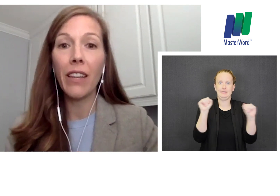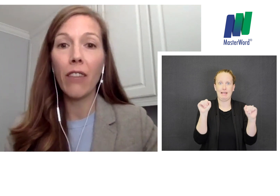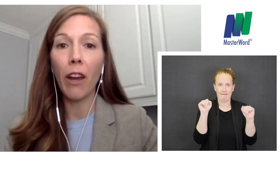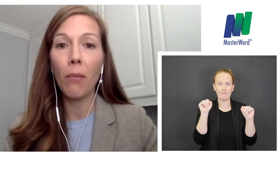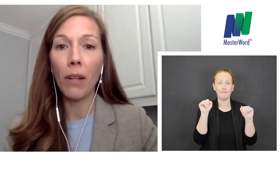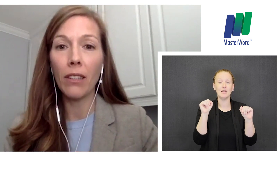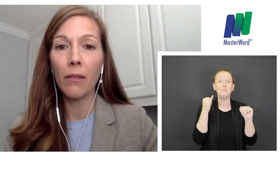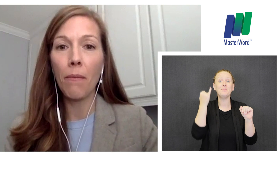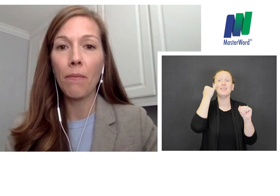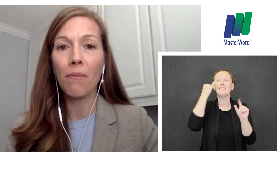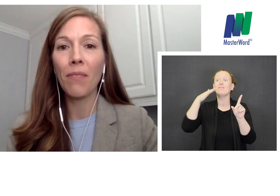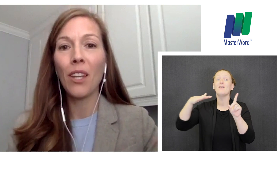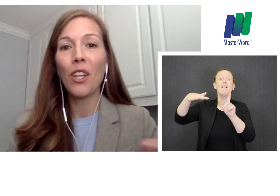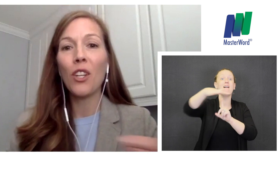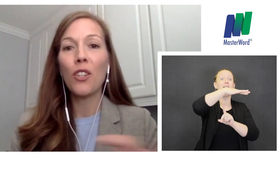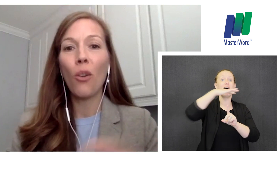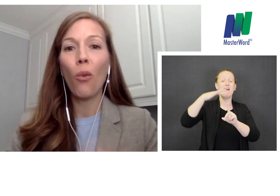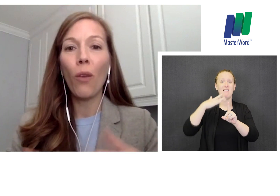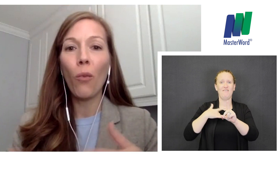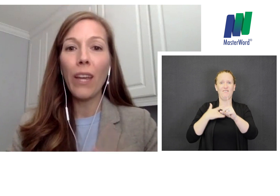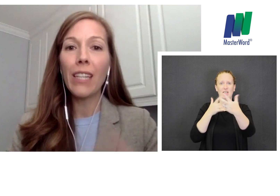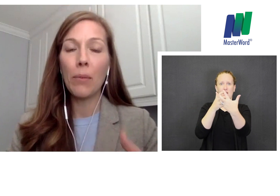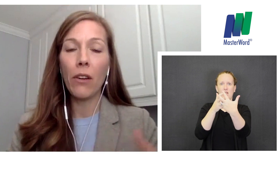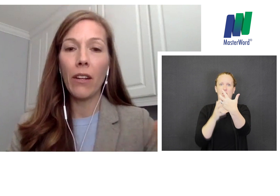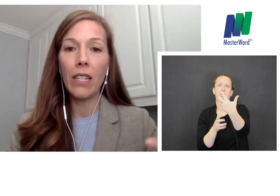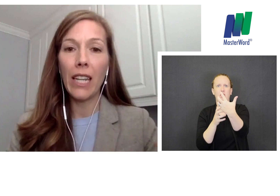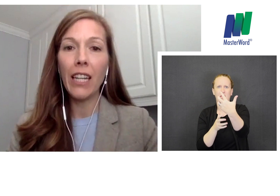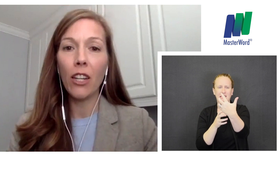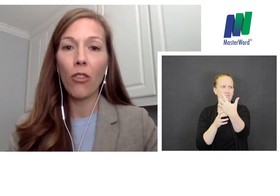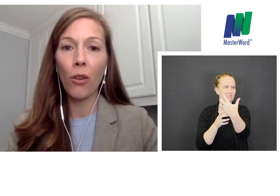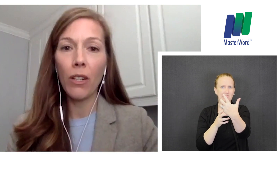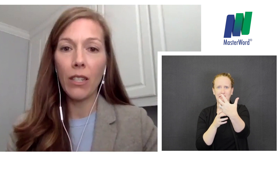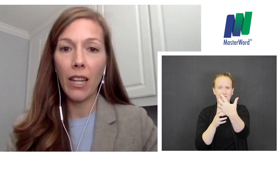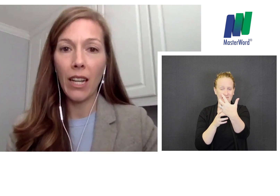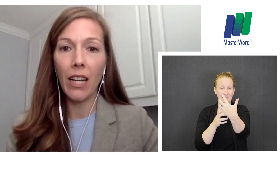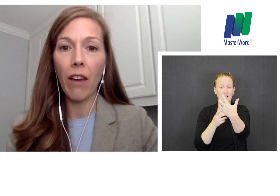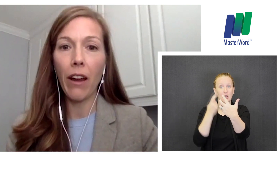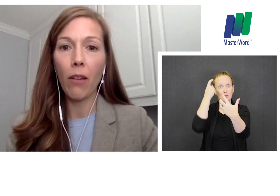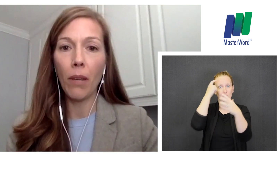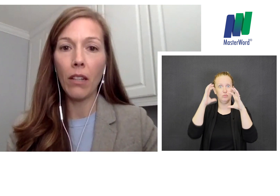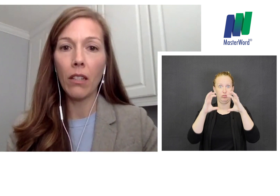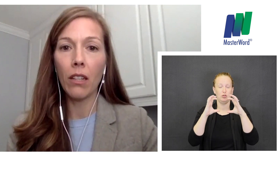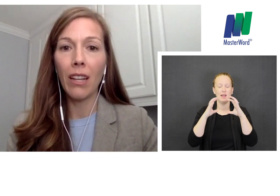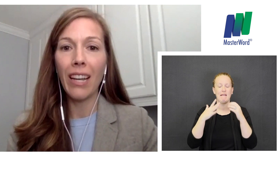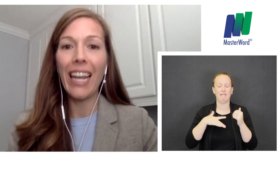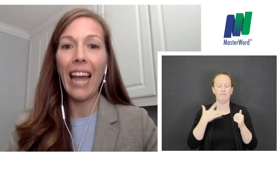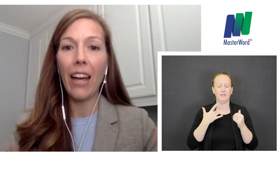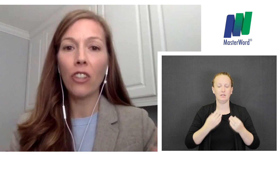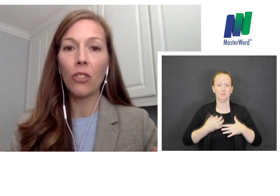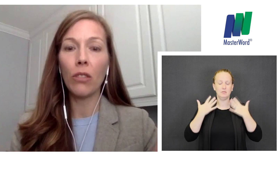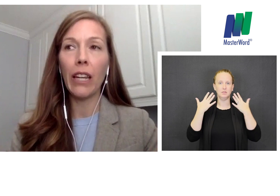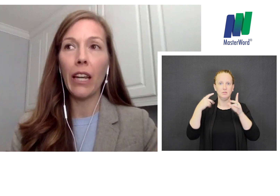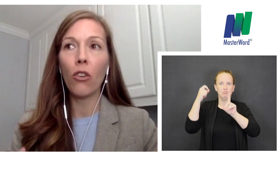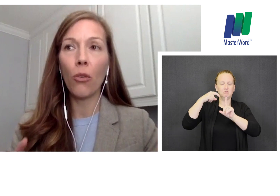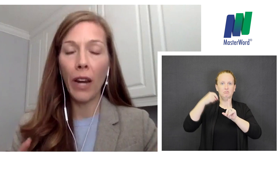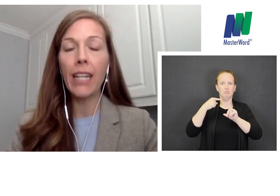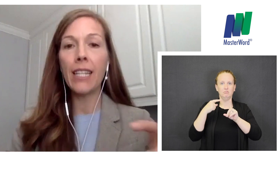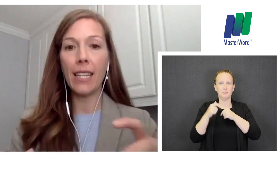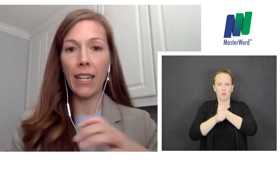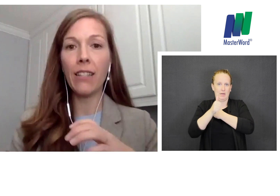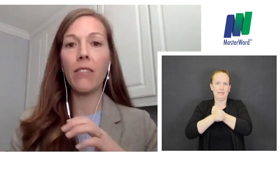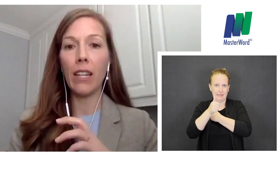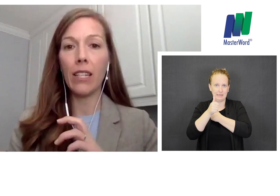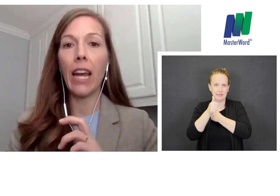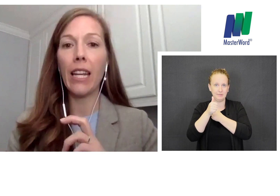incongruence in the environment. So when we experience incongruence in an environment, it actually